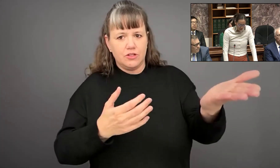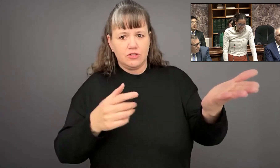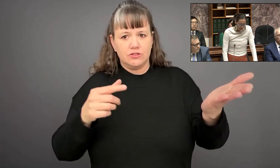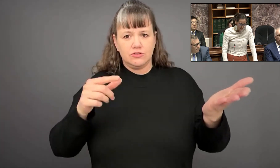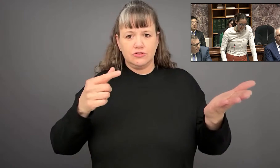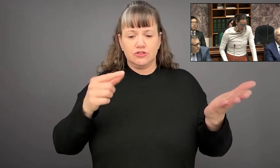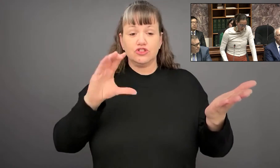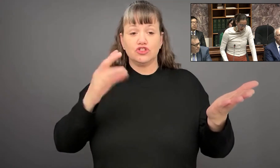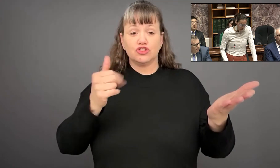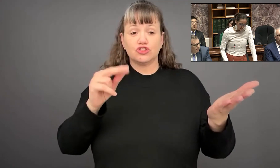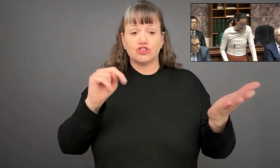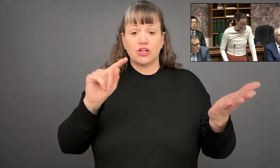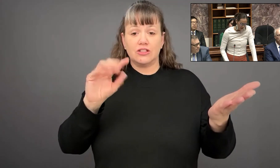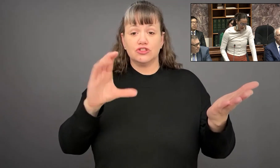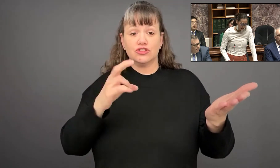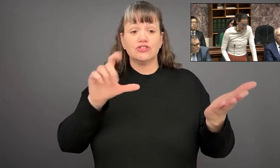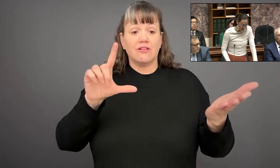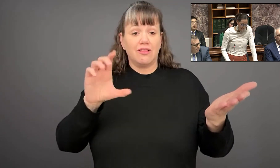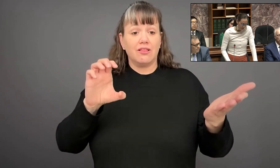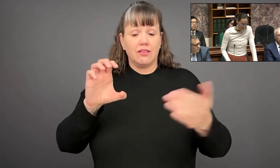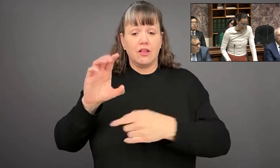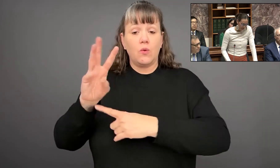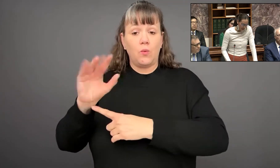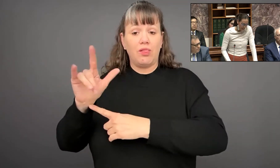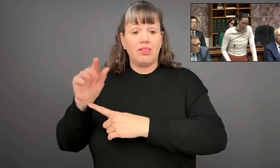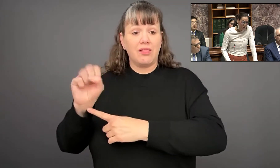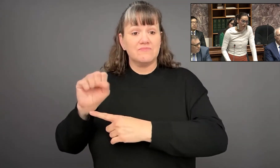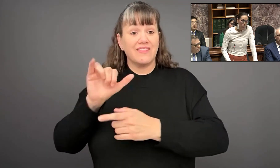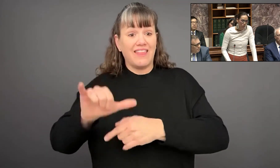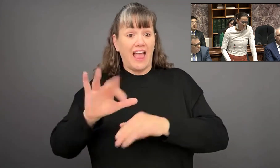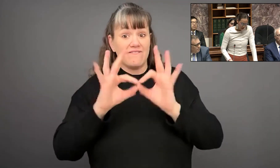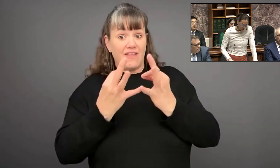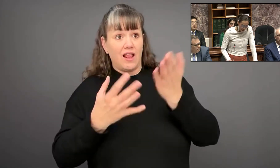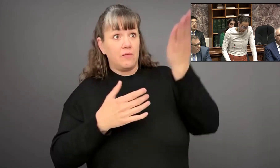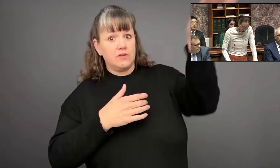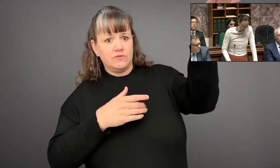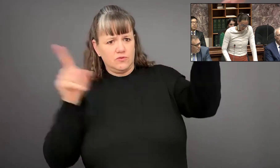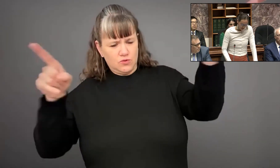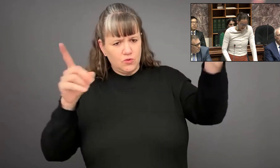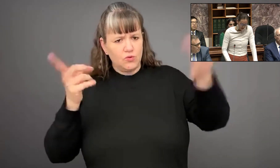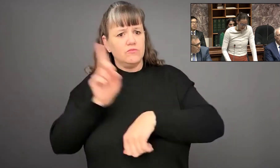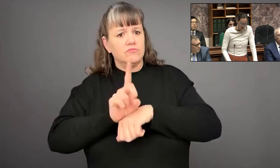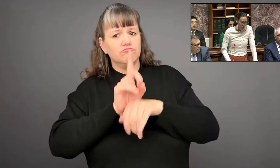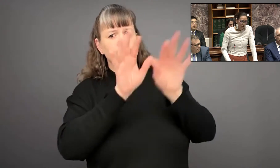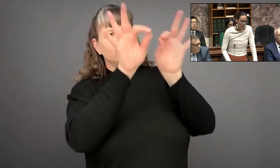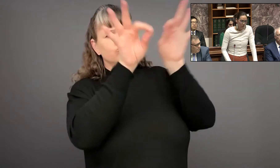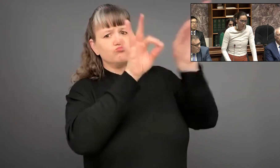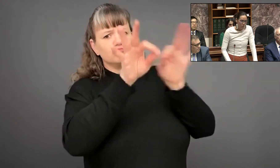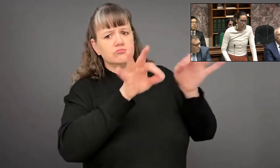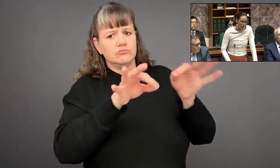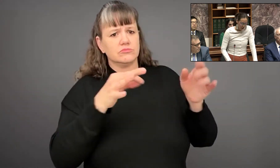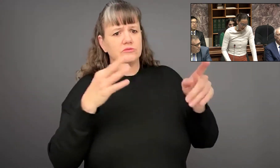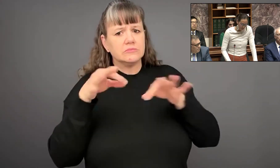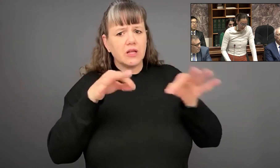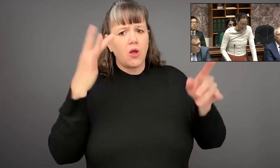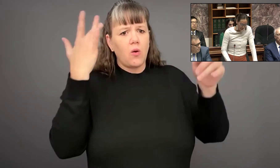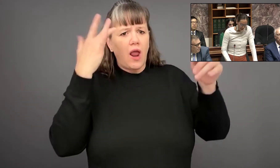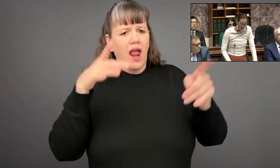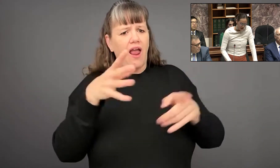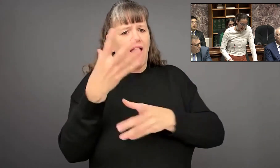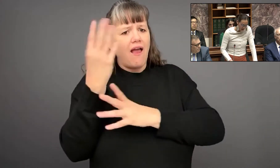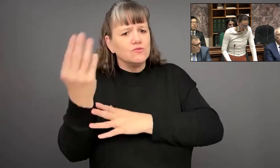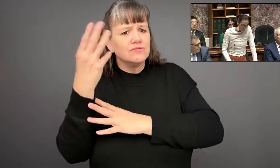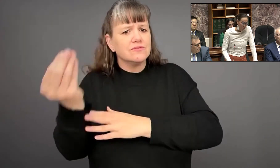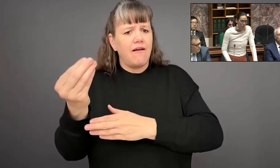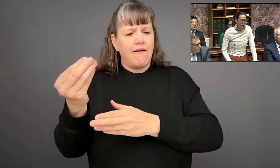And please tell them why their family member died in the cold alone when she should have been